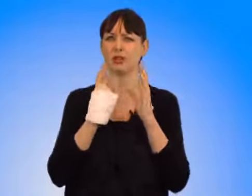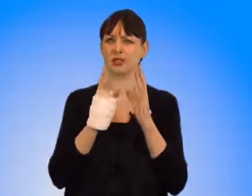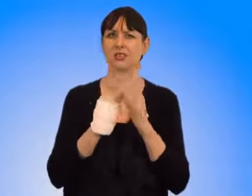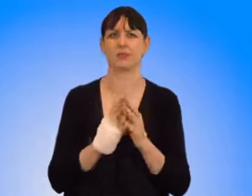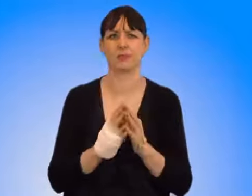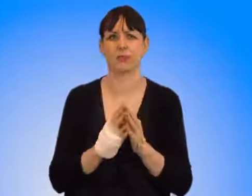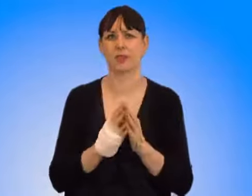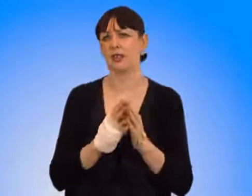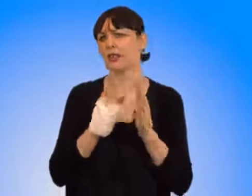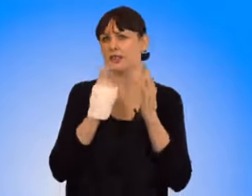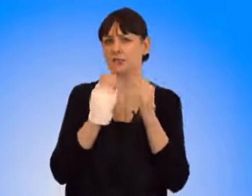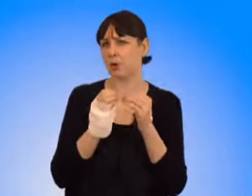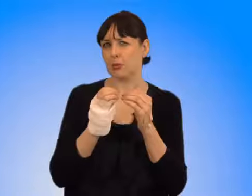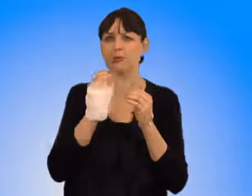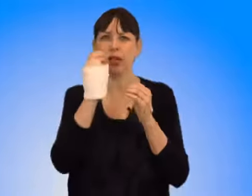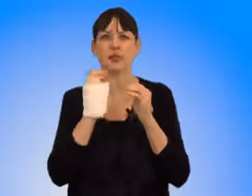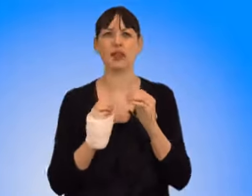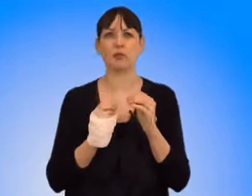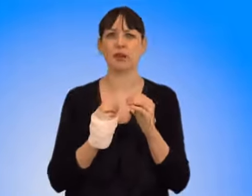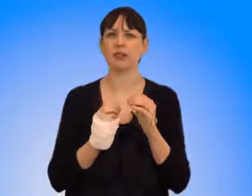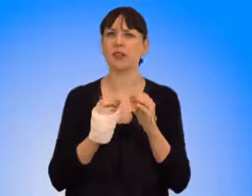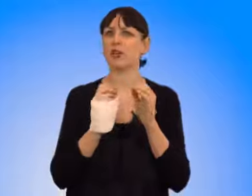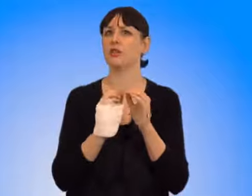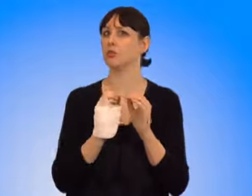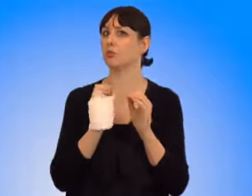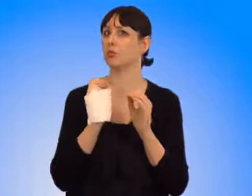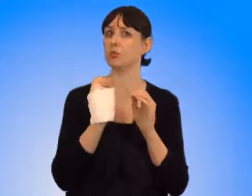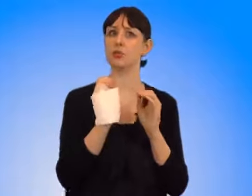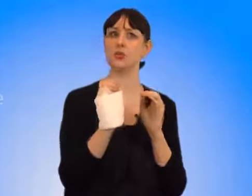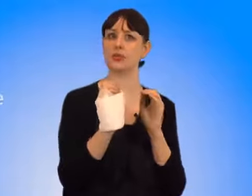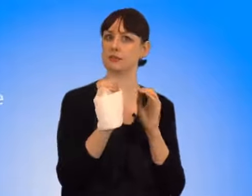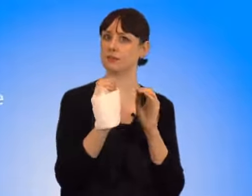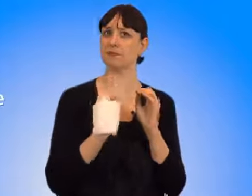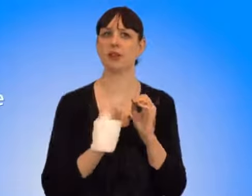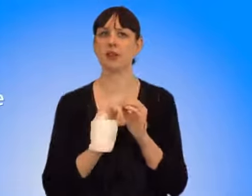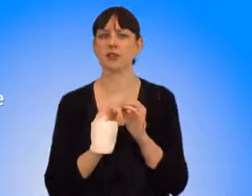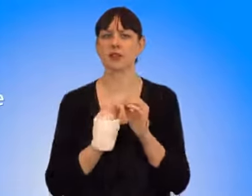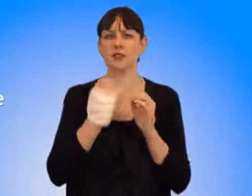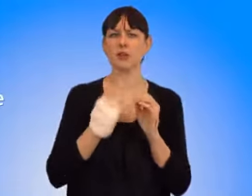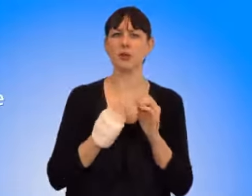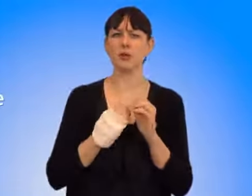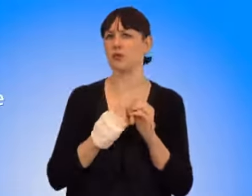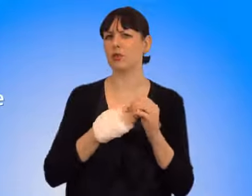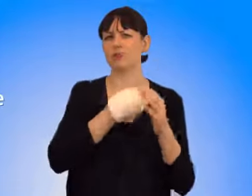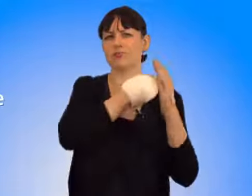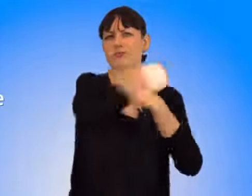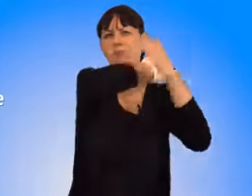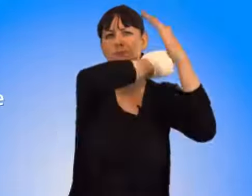hurt it. These purple and yellow marks are called bruises. So if you